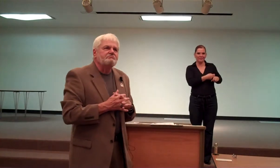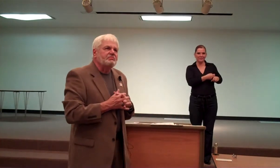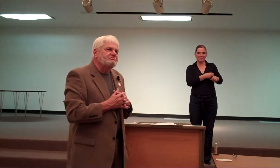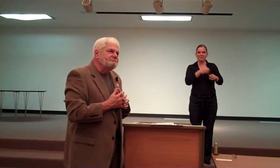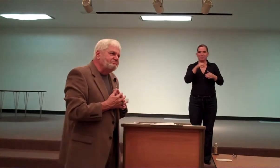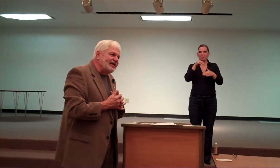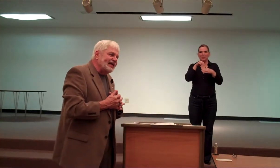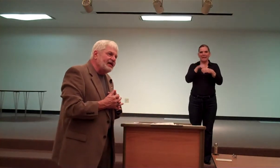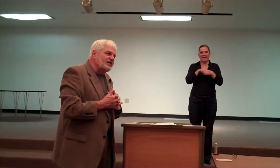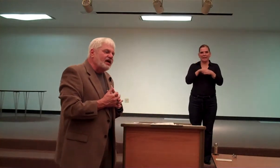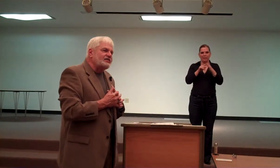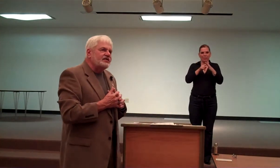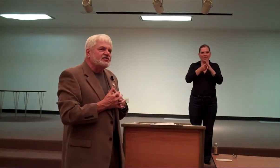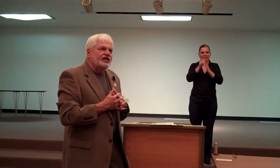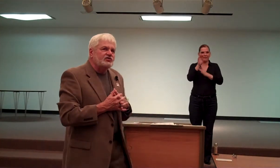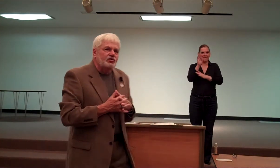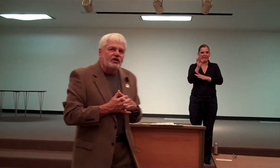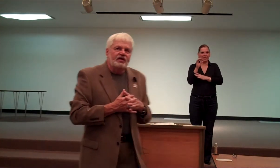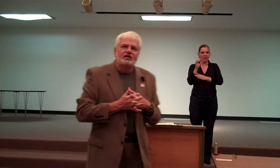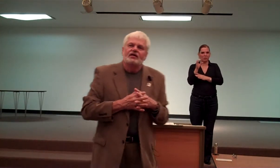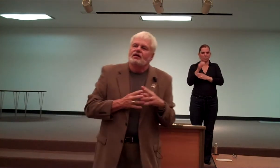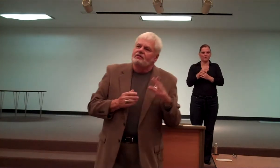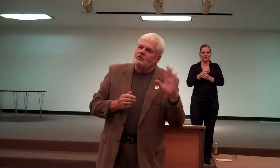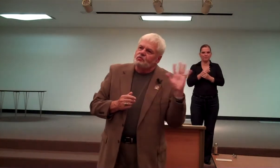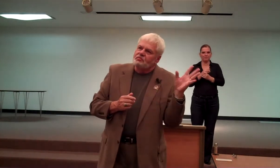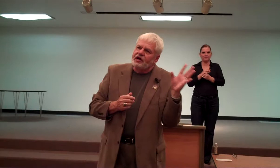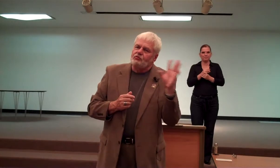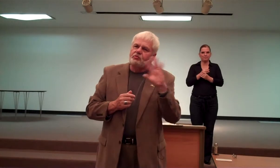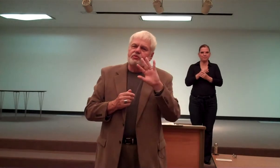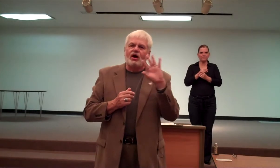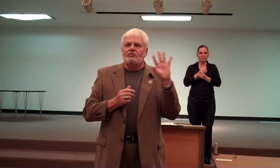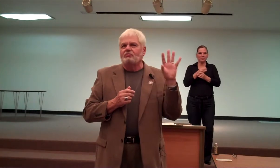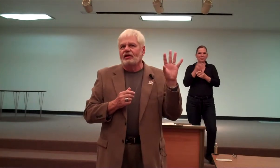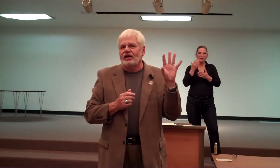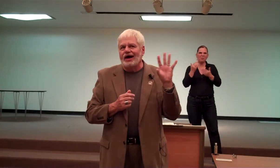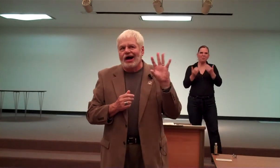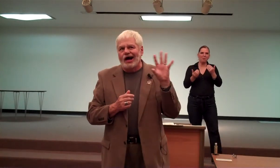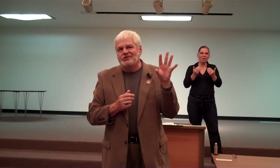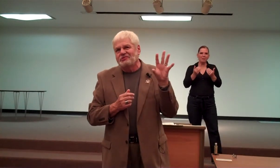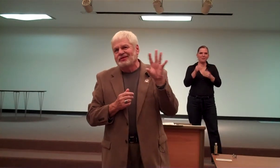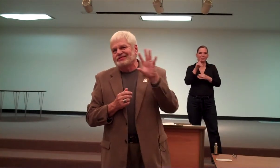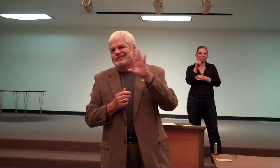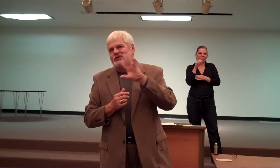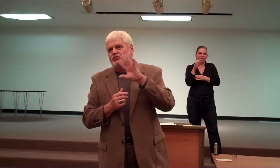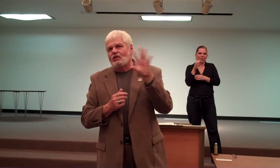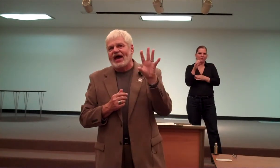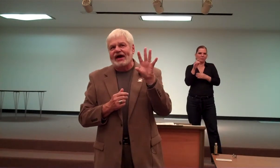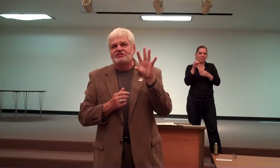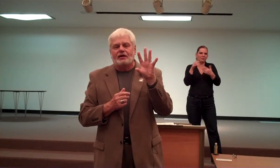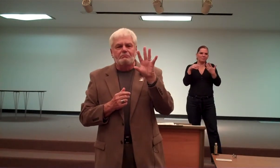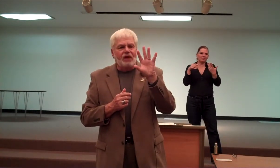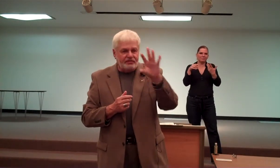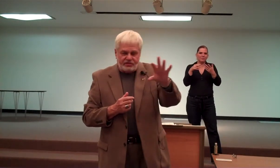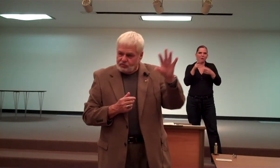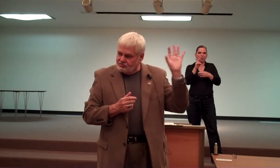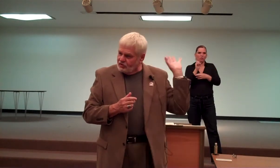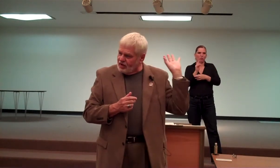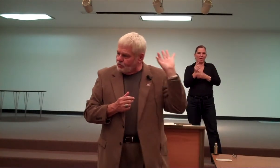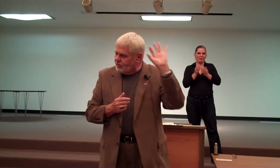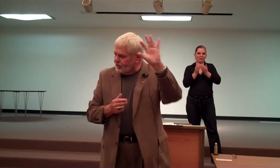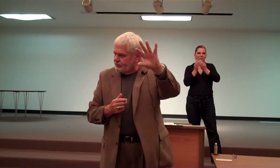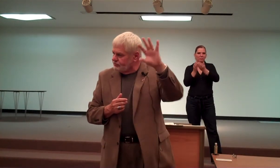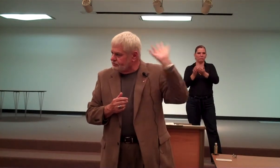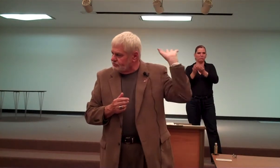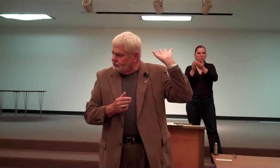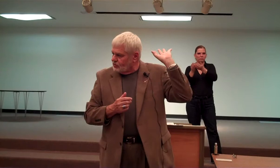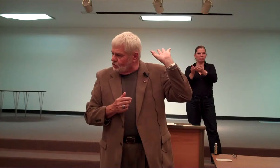In the beginning of the 19th century, there were probably 100 rafts a month that would float